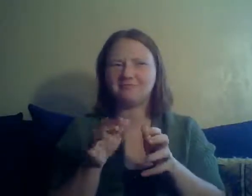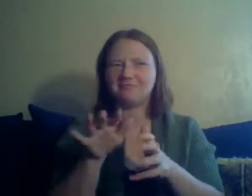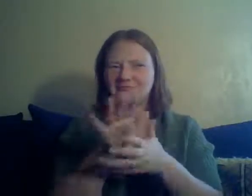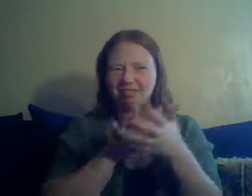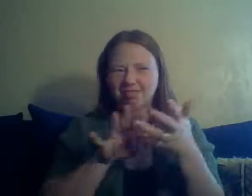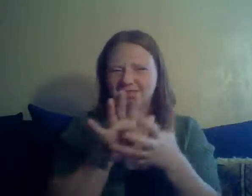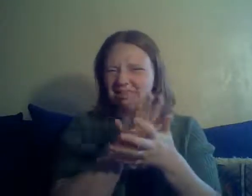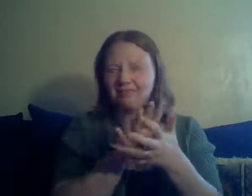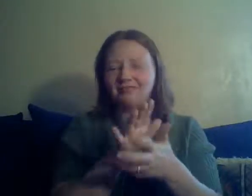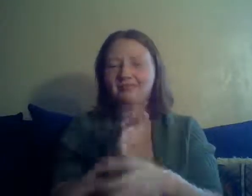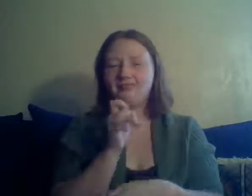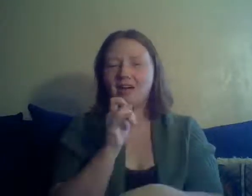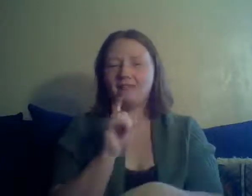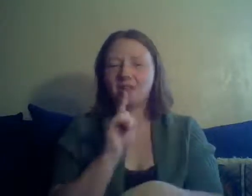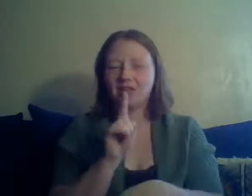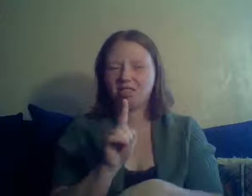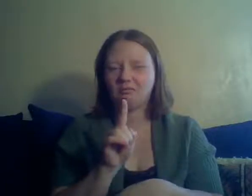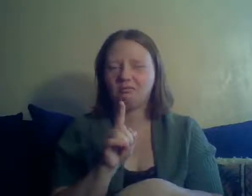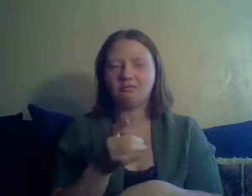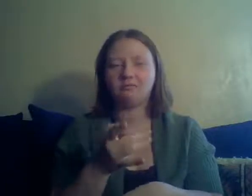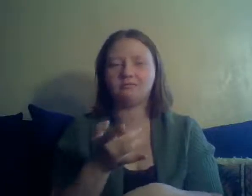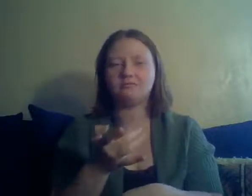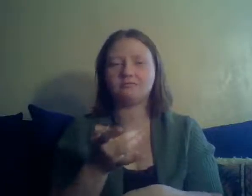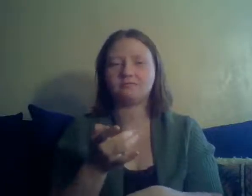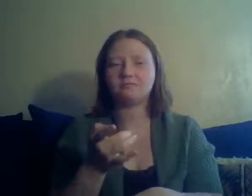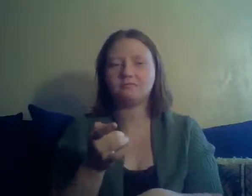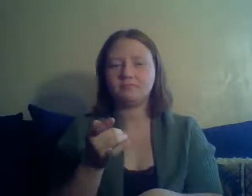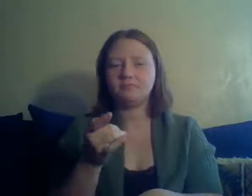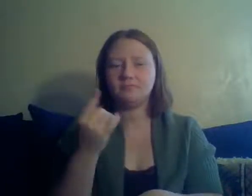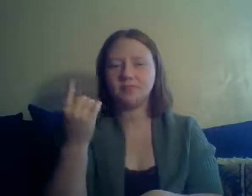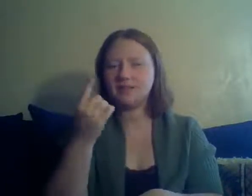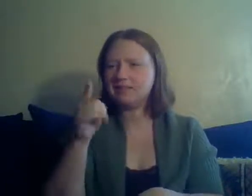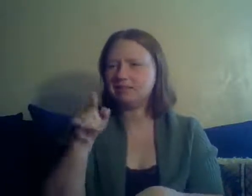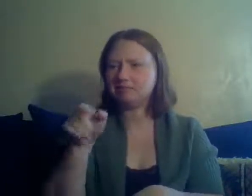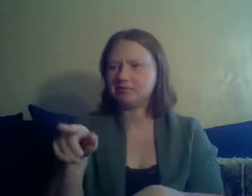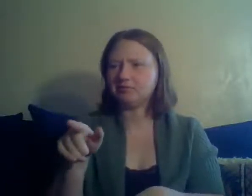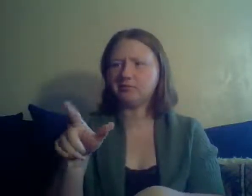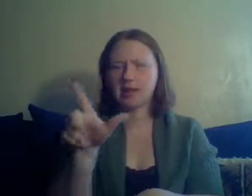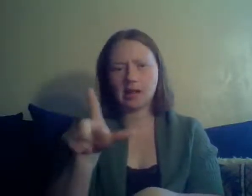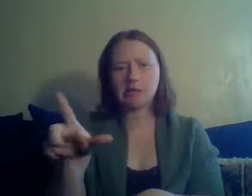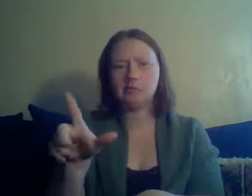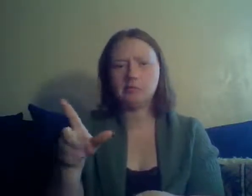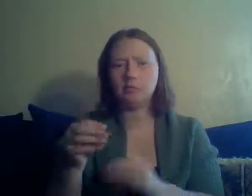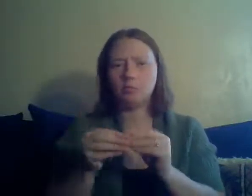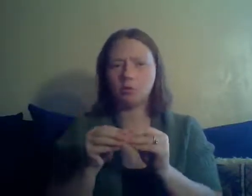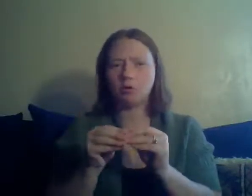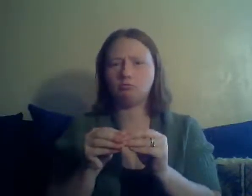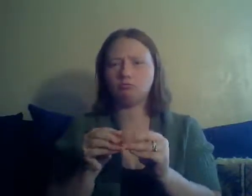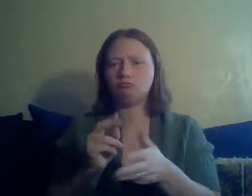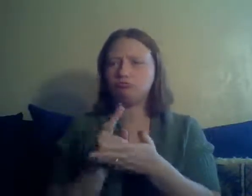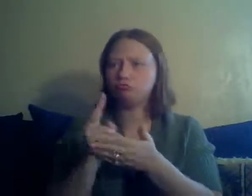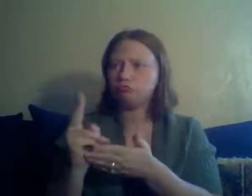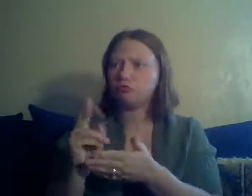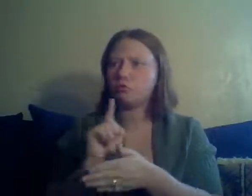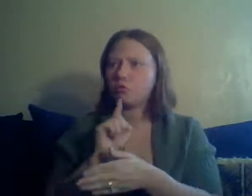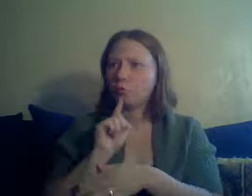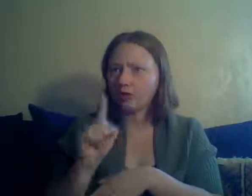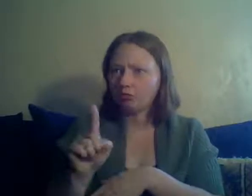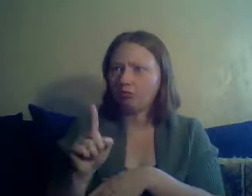and to realize that there is a quality information on some of these issues that they're reading about in their books, that they are real issues that people are writing